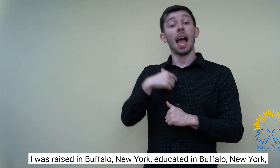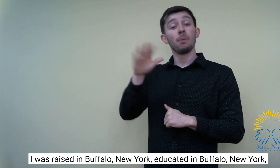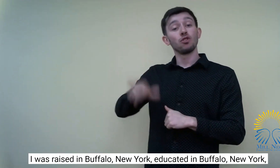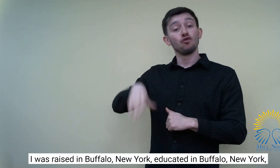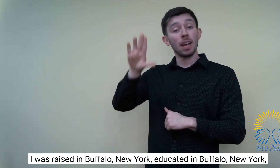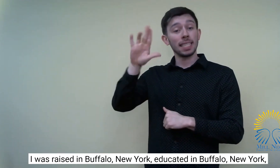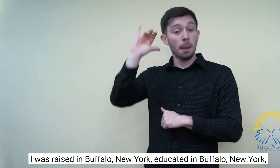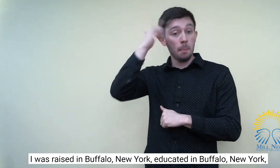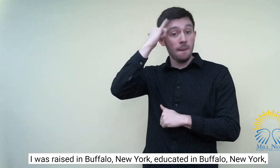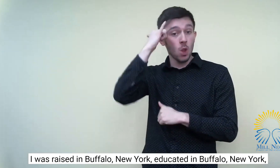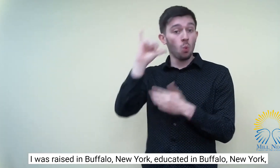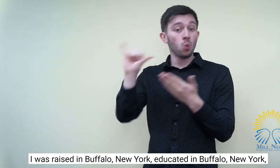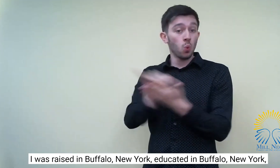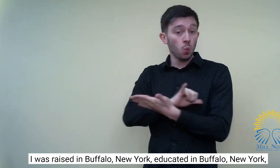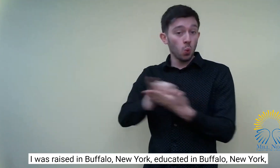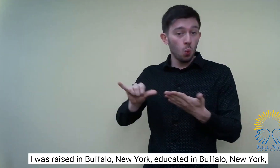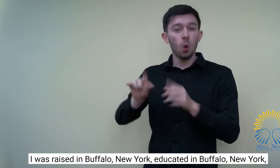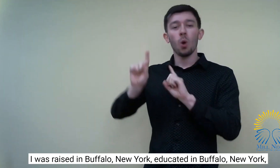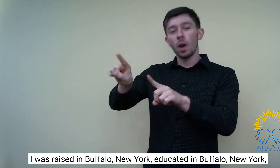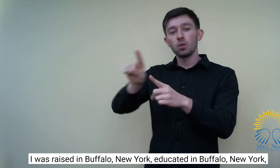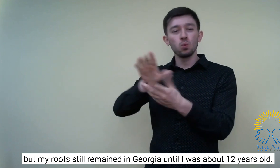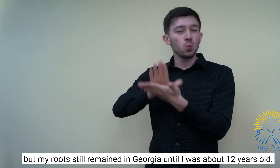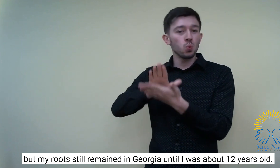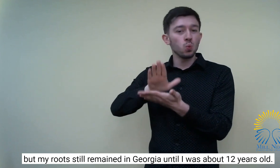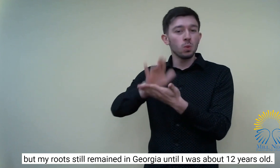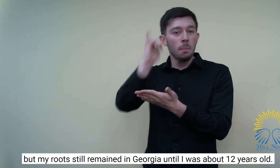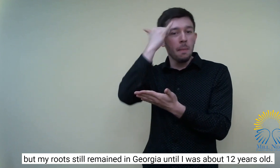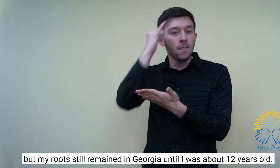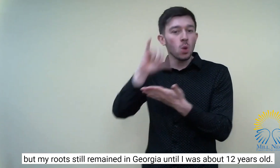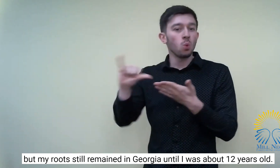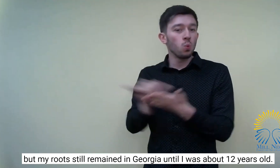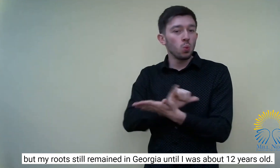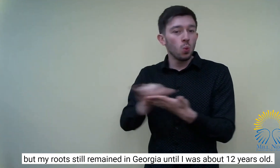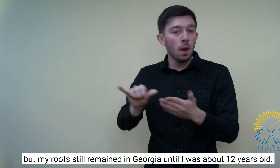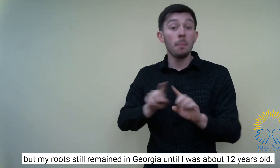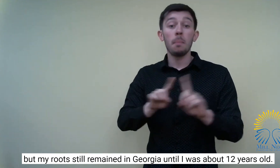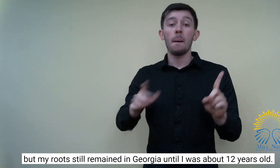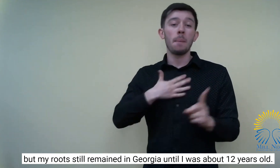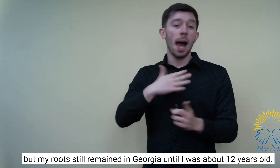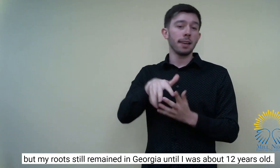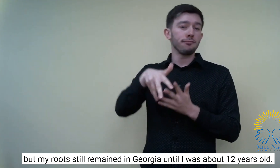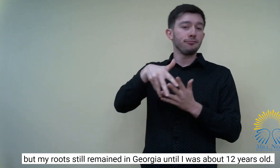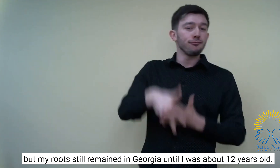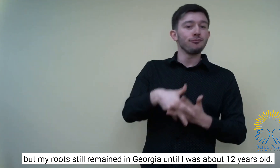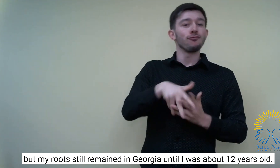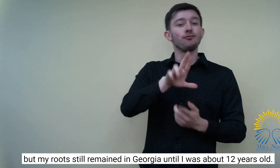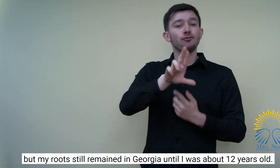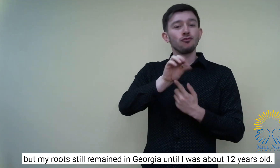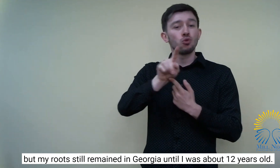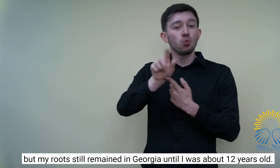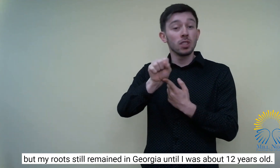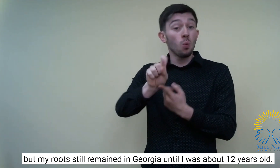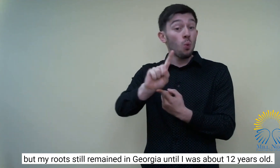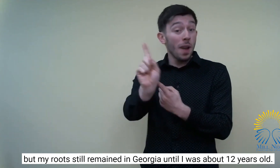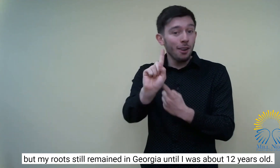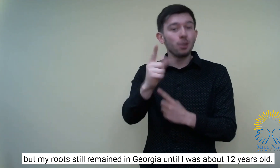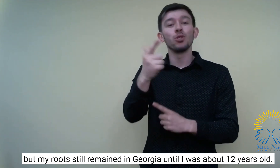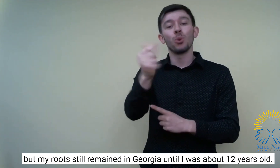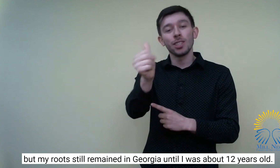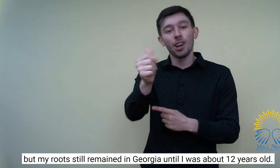New York, educated in Buffalo, New York, but my roots still remained in Georgia until I was about 12 years